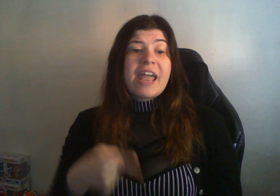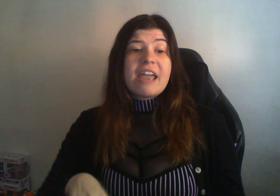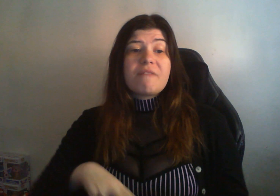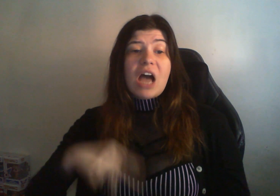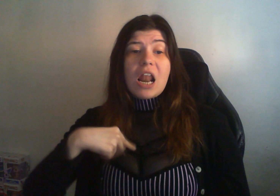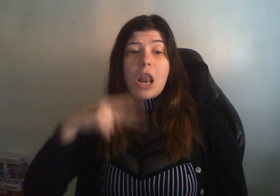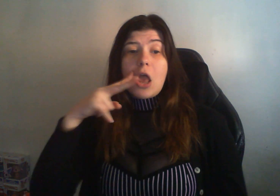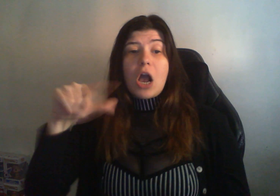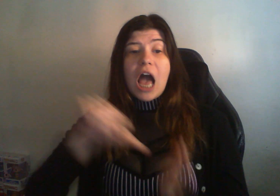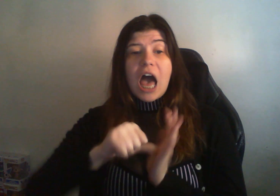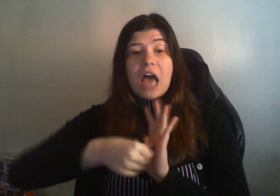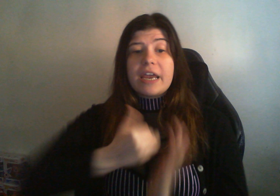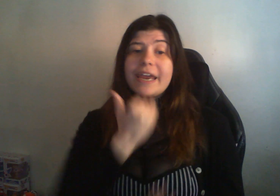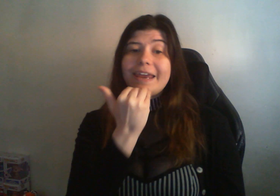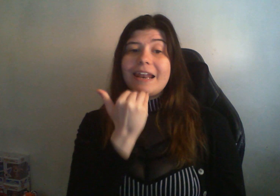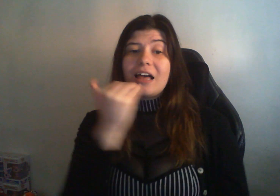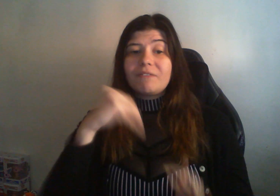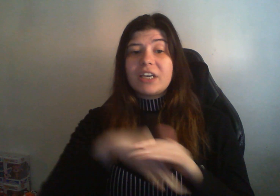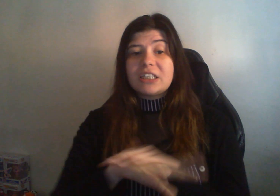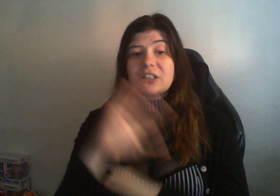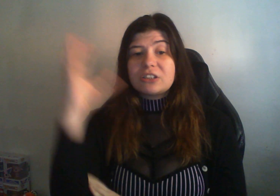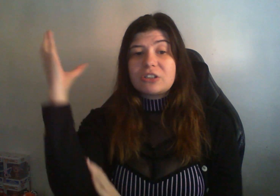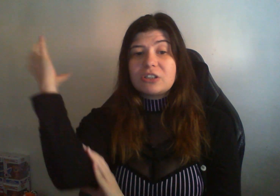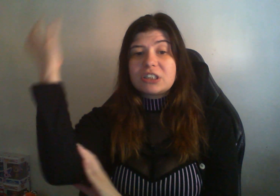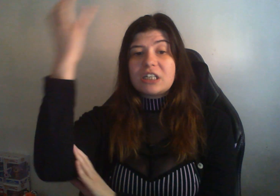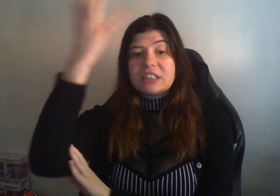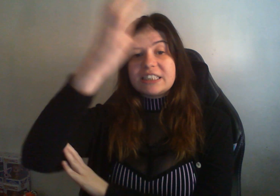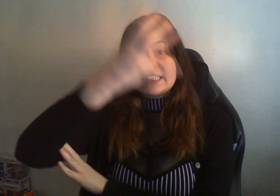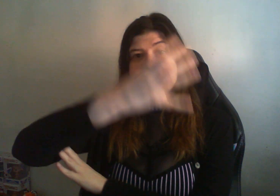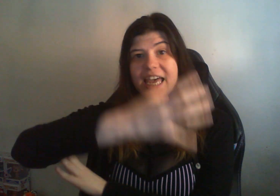If I look hard enough, if the sun is there,